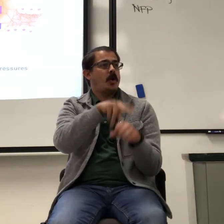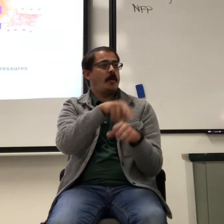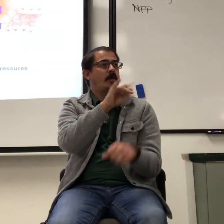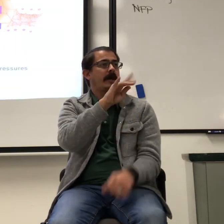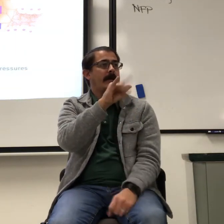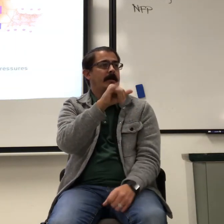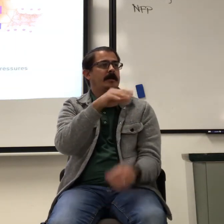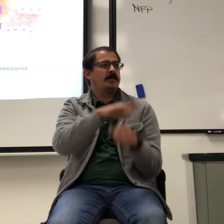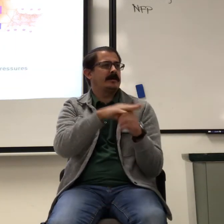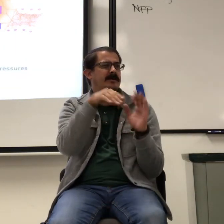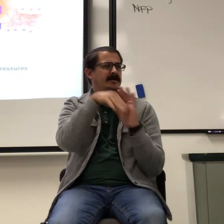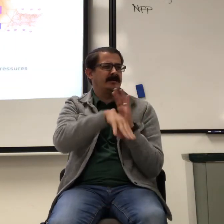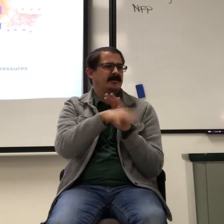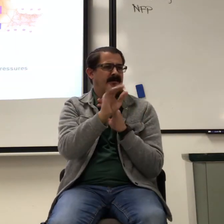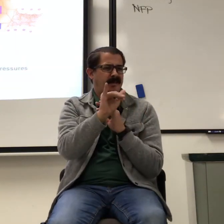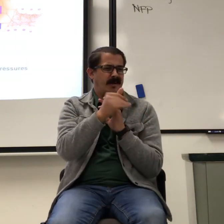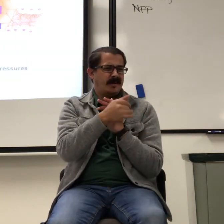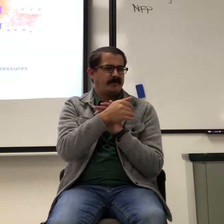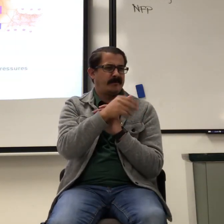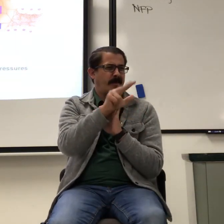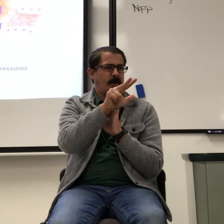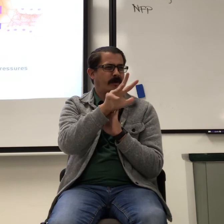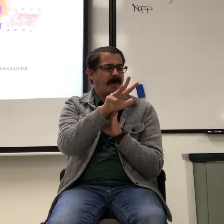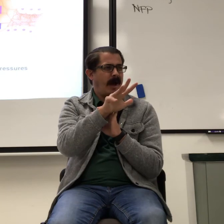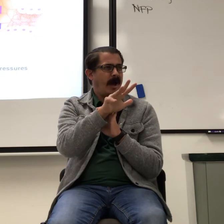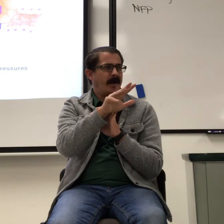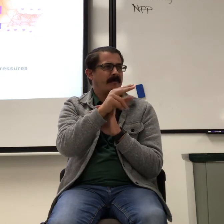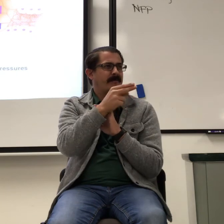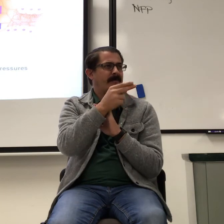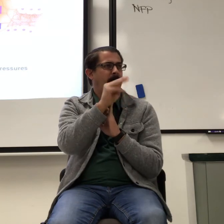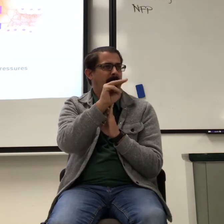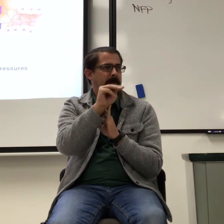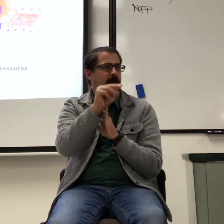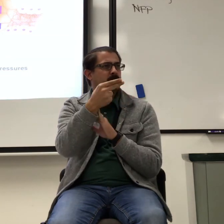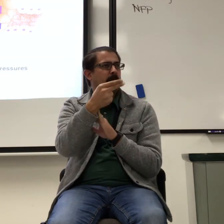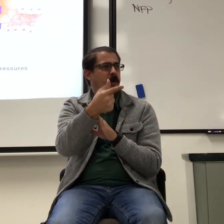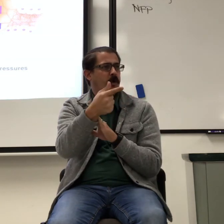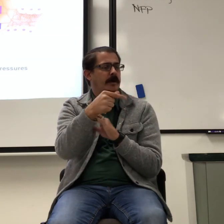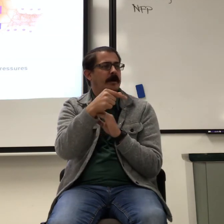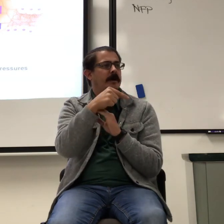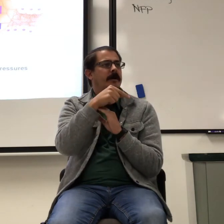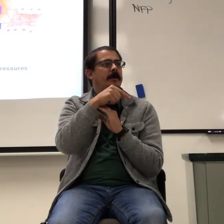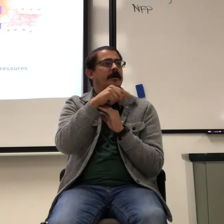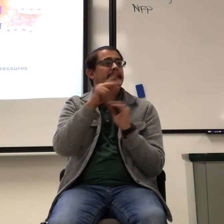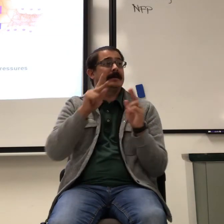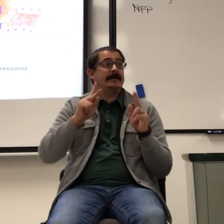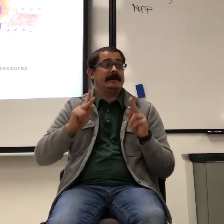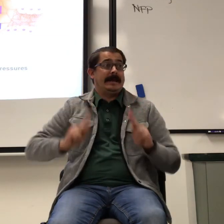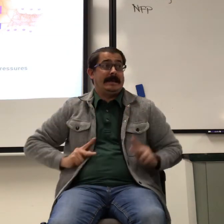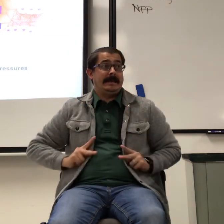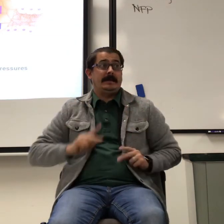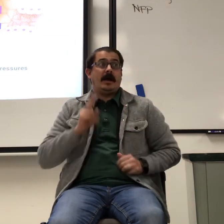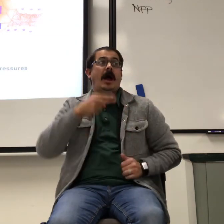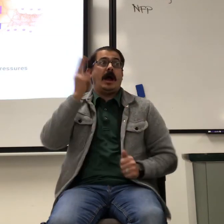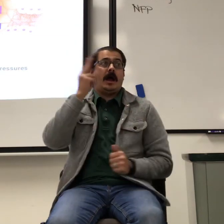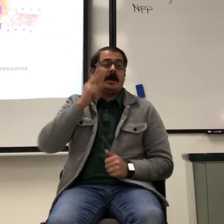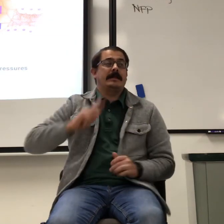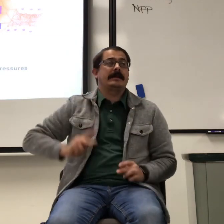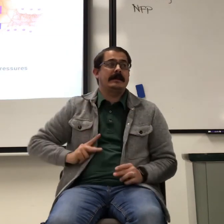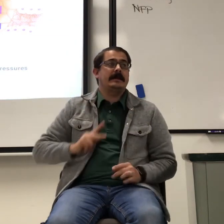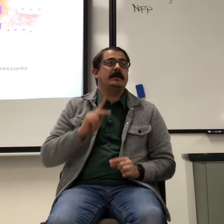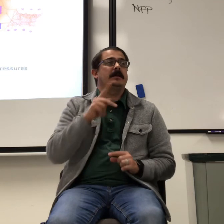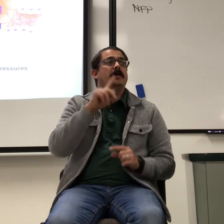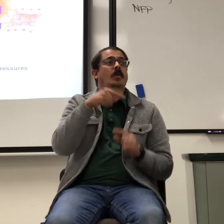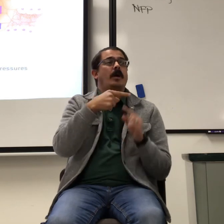pressure drops to something like 35 millimeters of mercury. In the kidney, it's much higher. So in the kidney, when you get